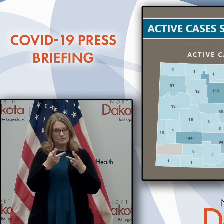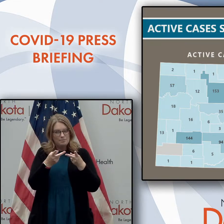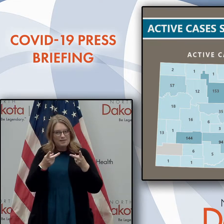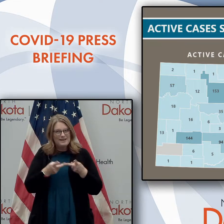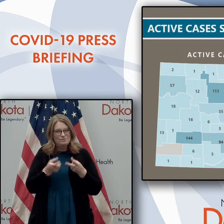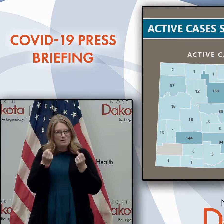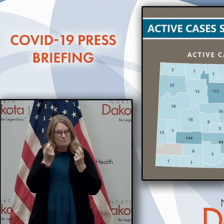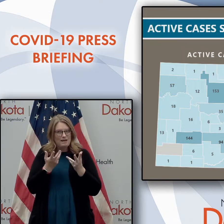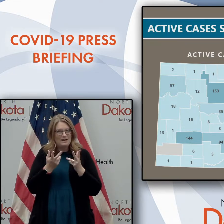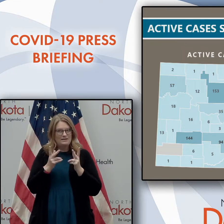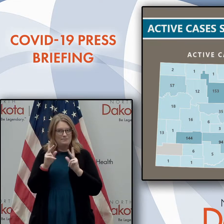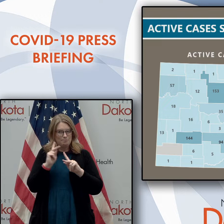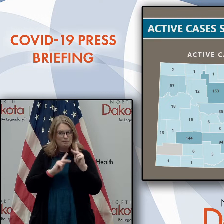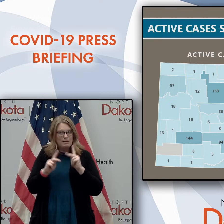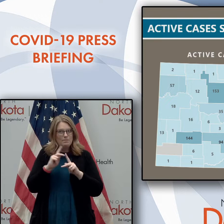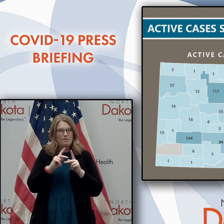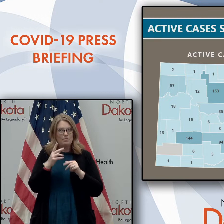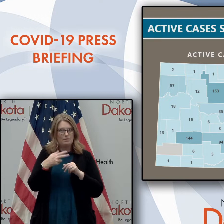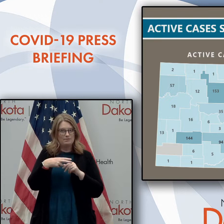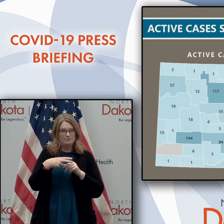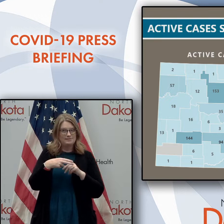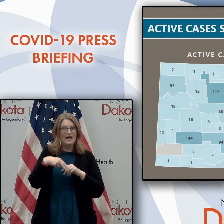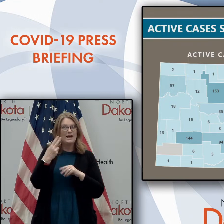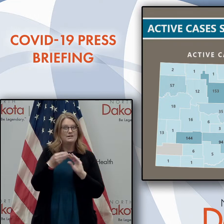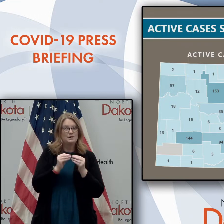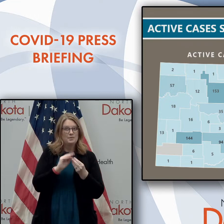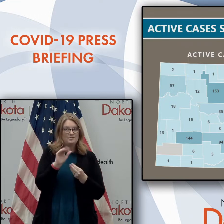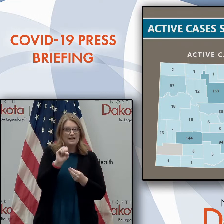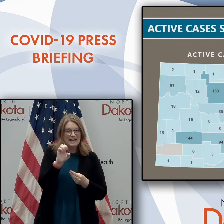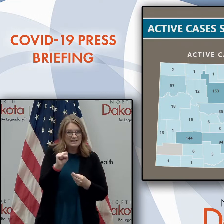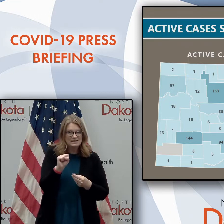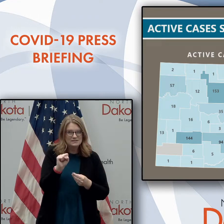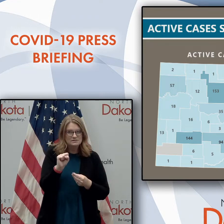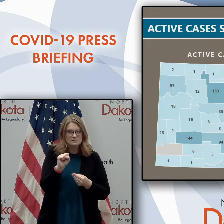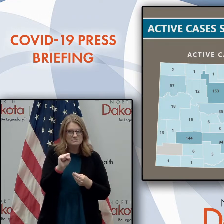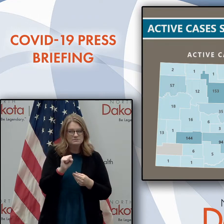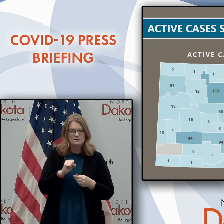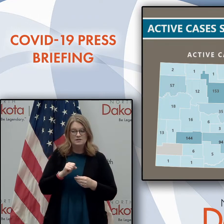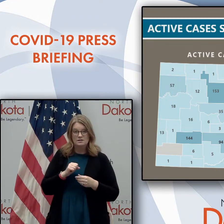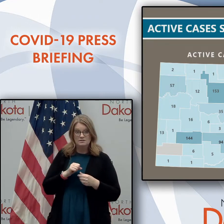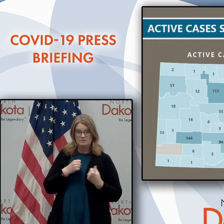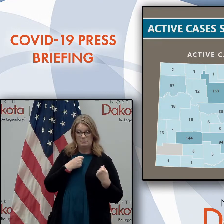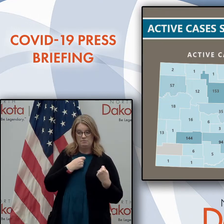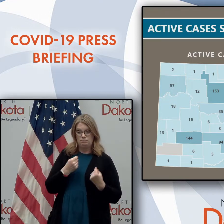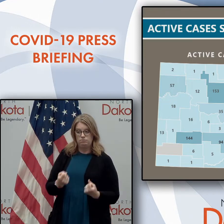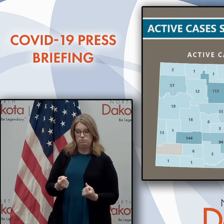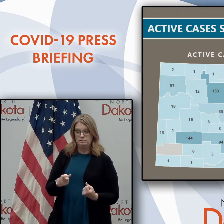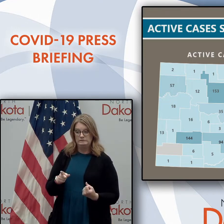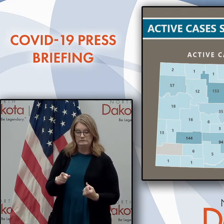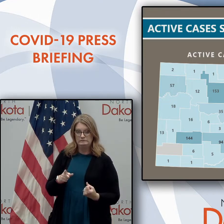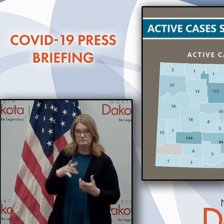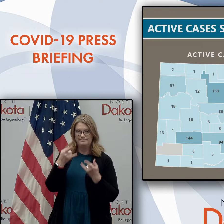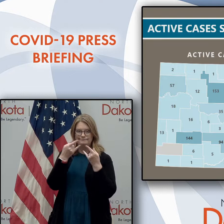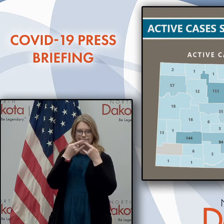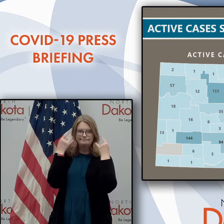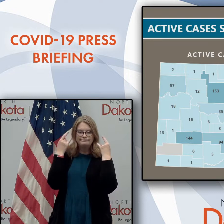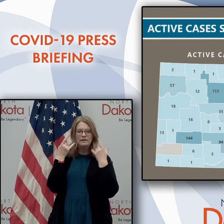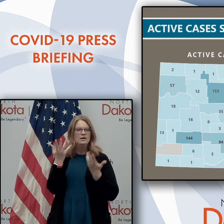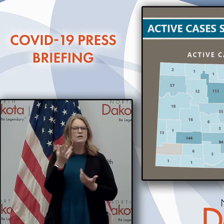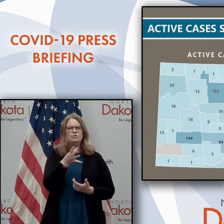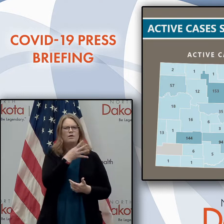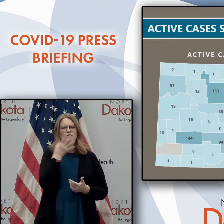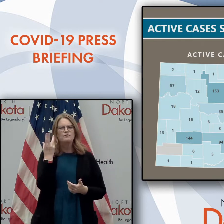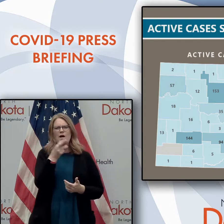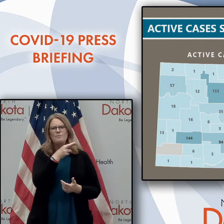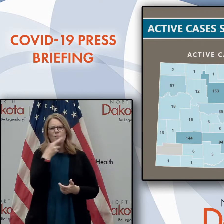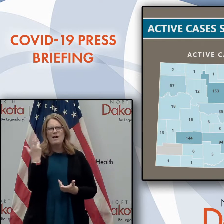counties that have higher case counts, again, another reason to mask up, even if you may feel you don't need to do it on your farm or your ranch or wherever you are in